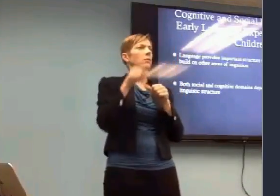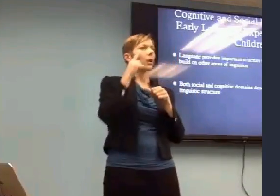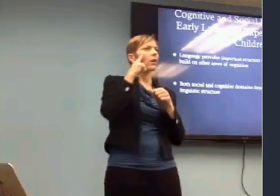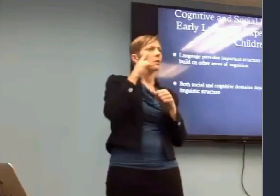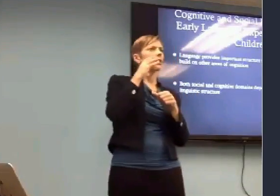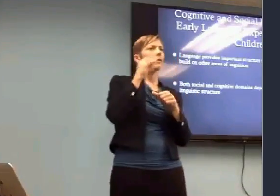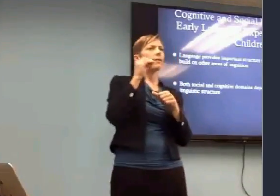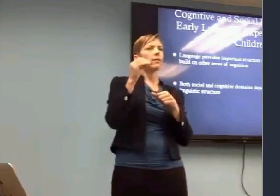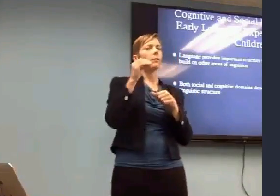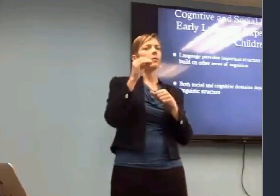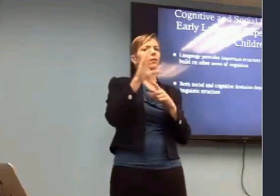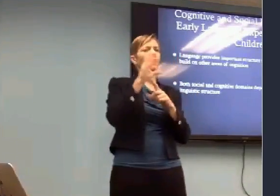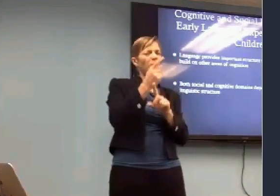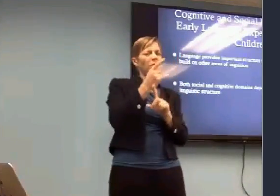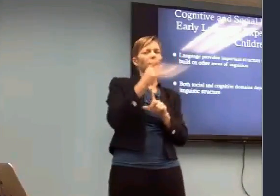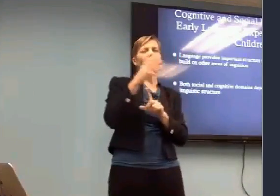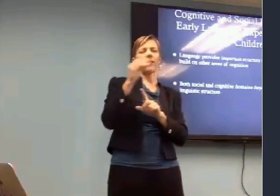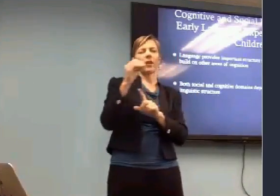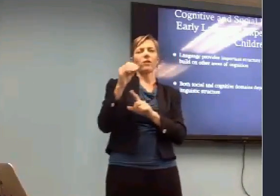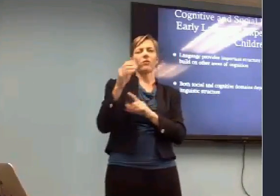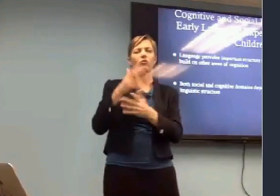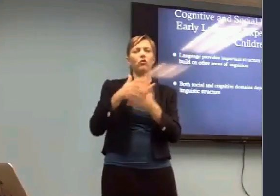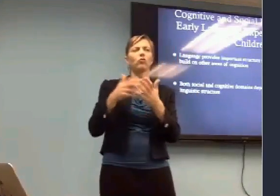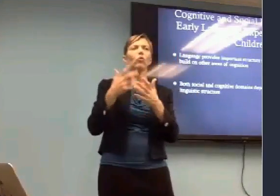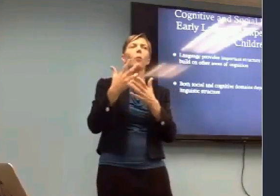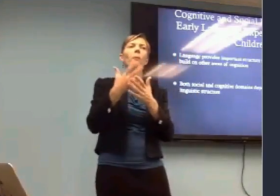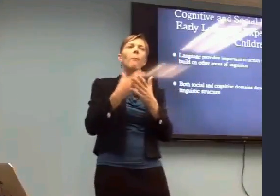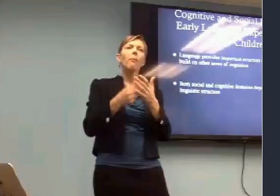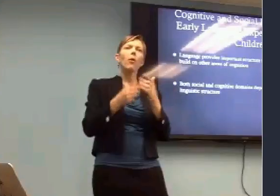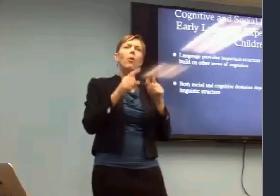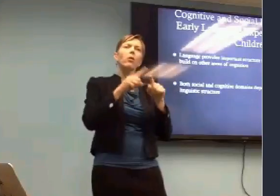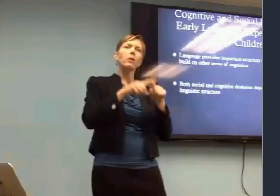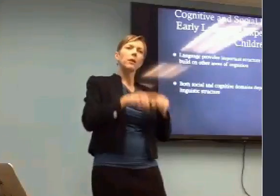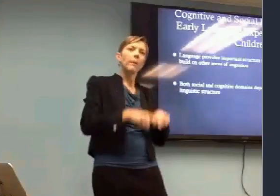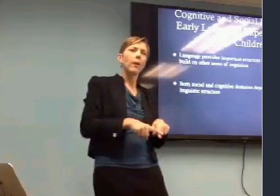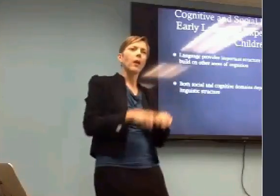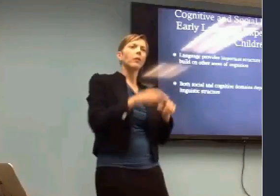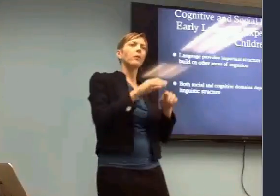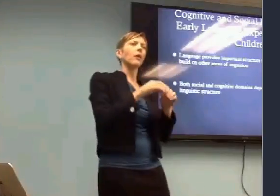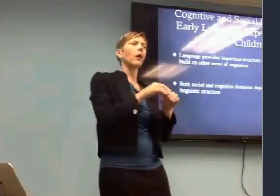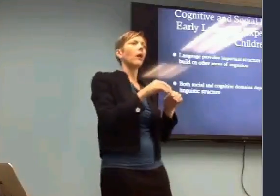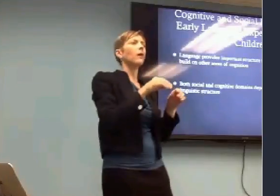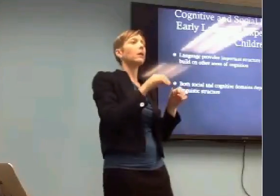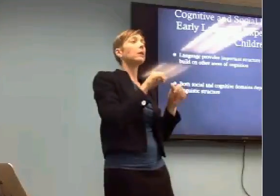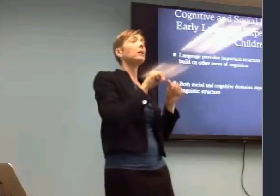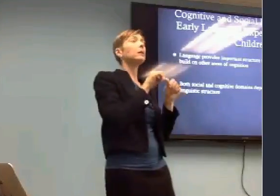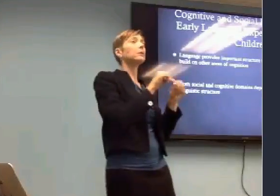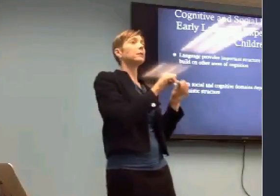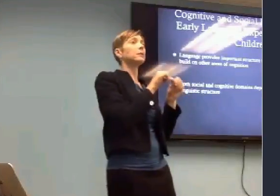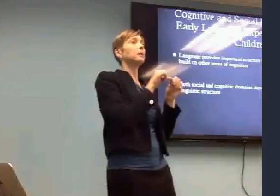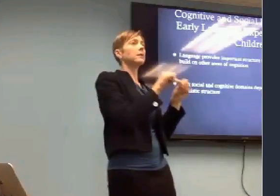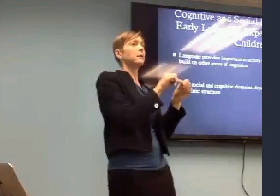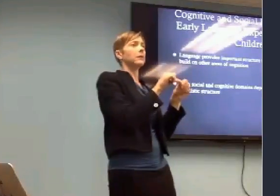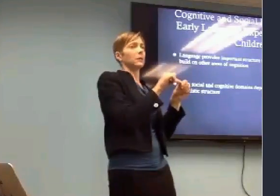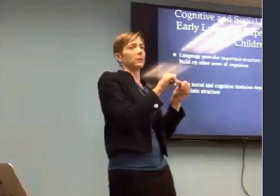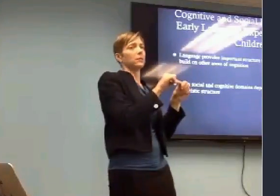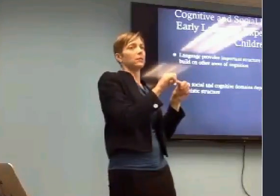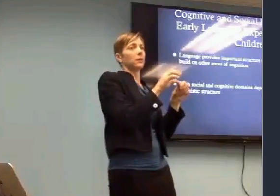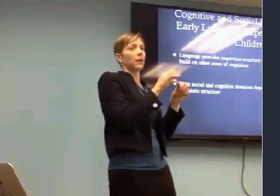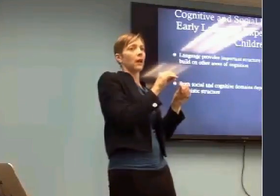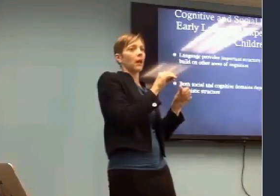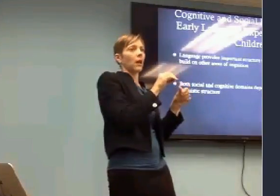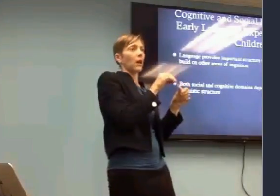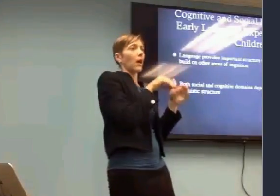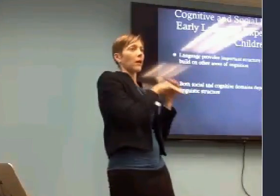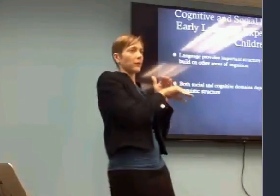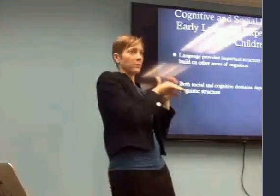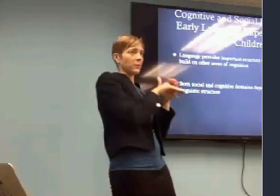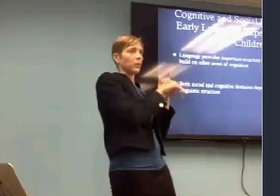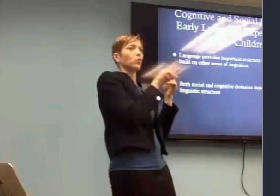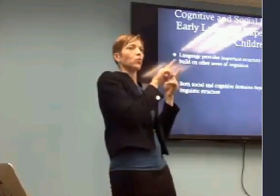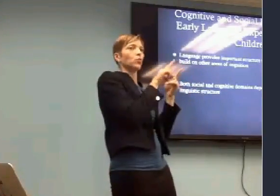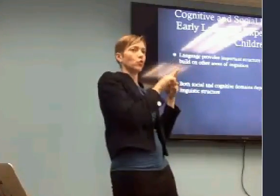And both of those domains, social and cognitive domains, depend